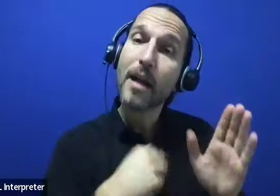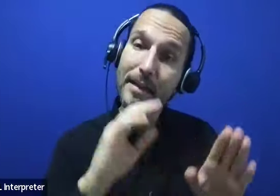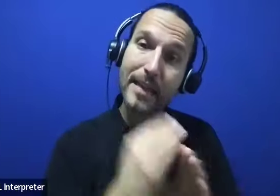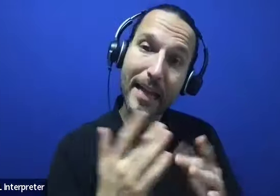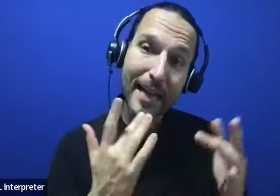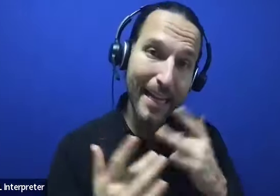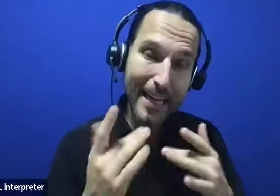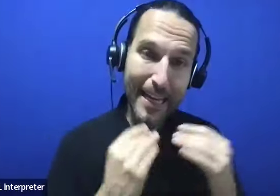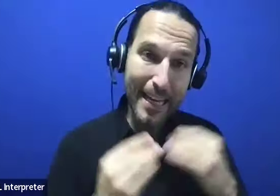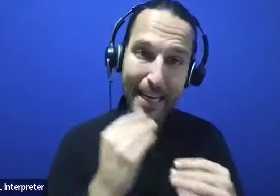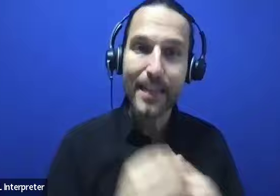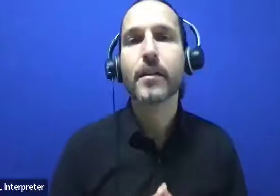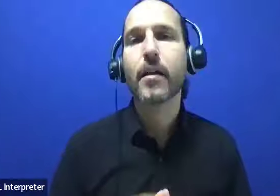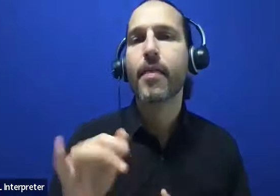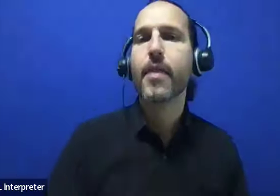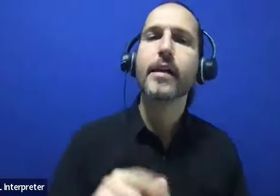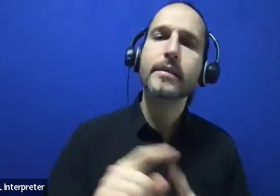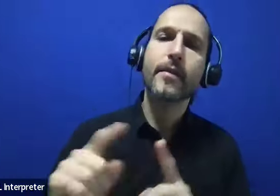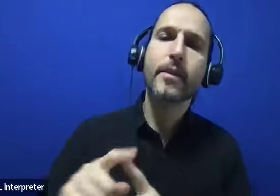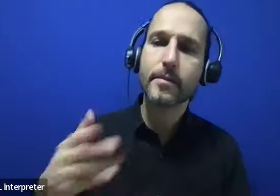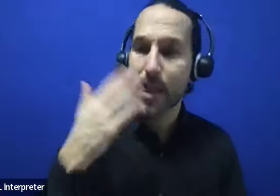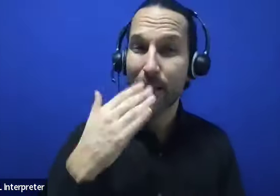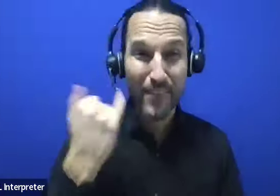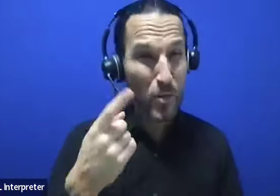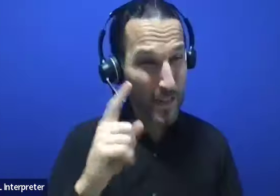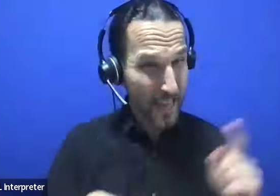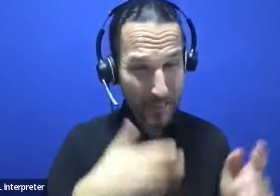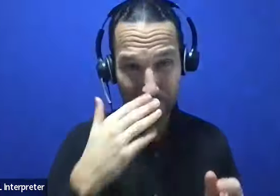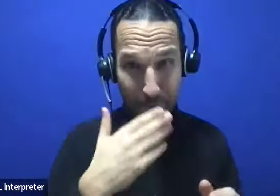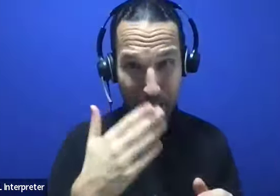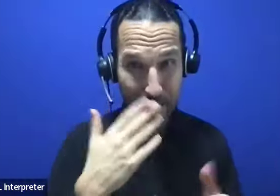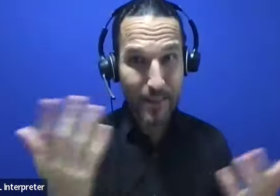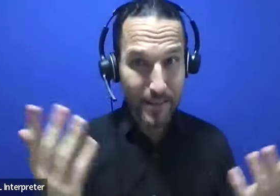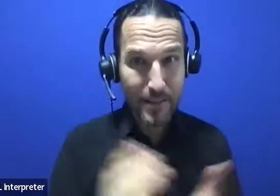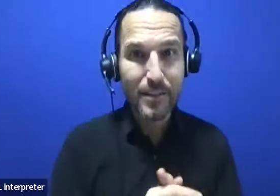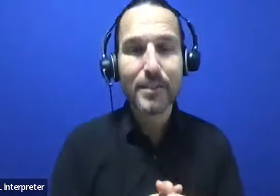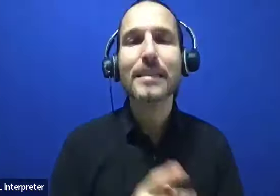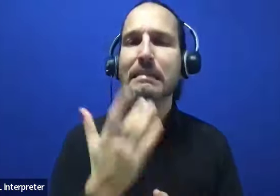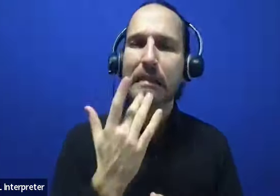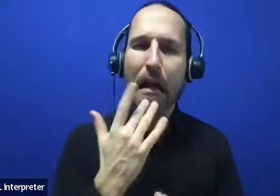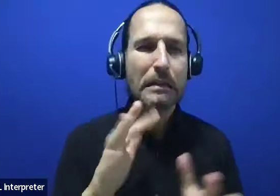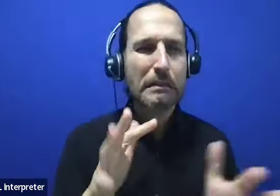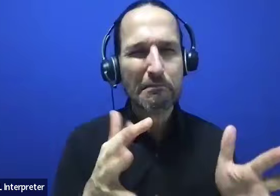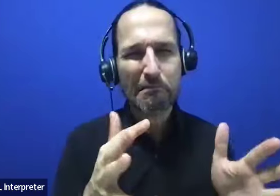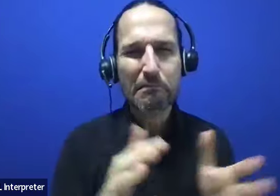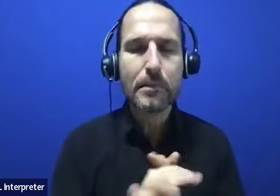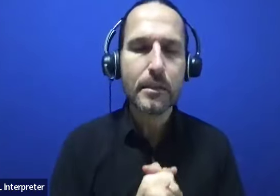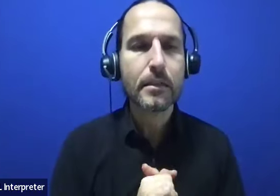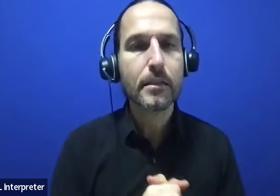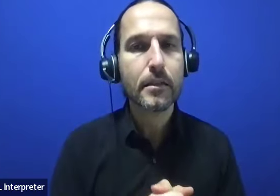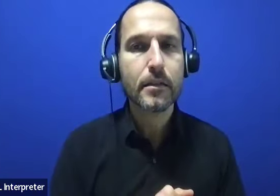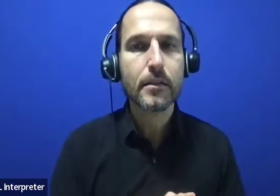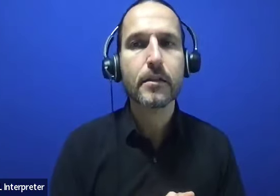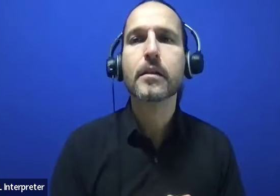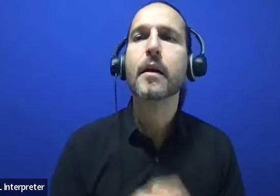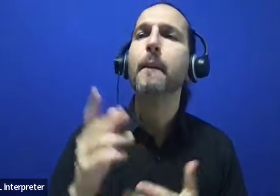Obviously, taste is affected by sense of smell. In those days, if you can't smell for whatever reason, things just don't taste quite right.